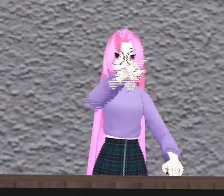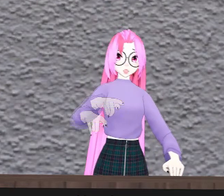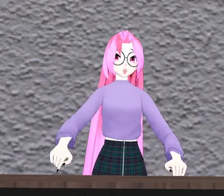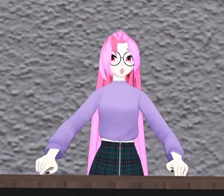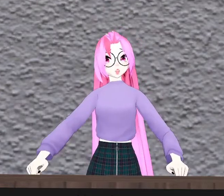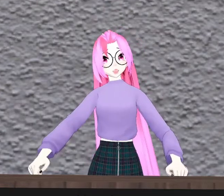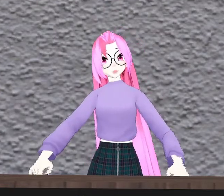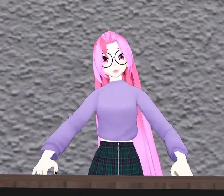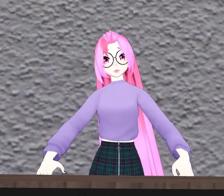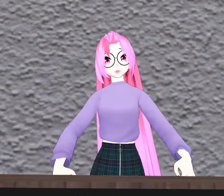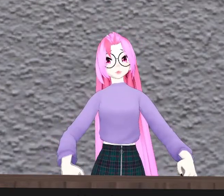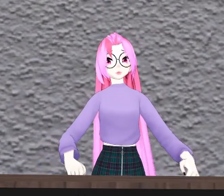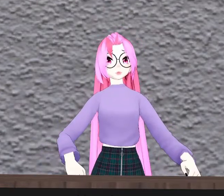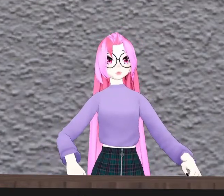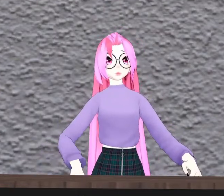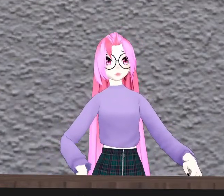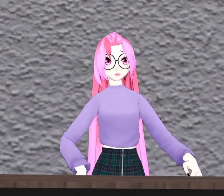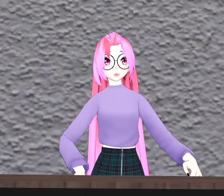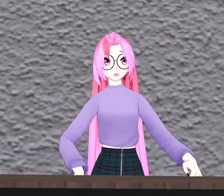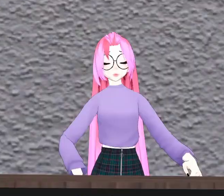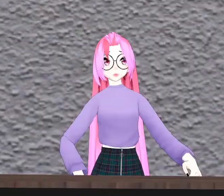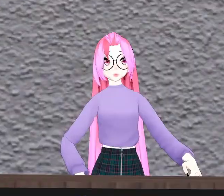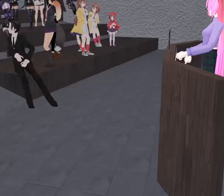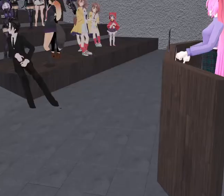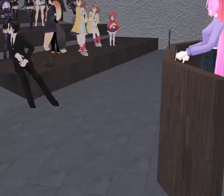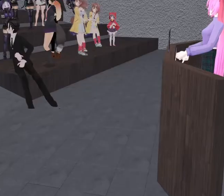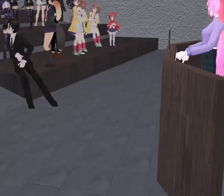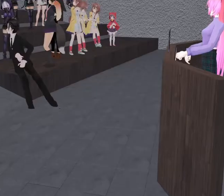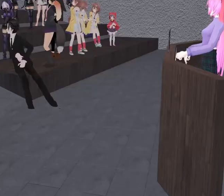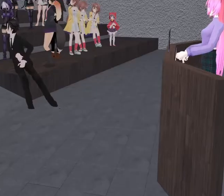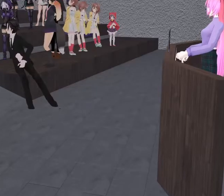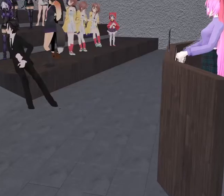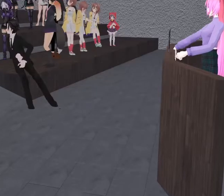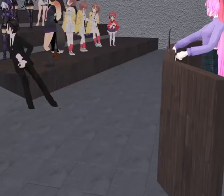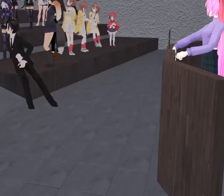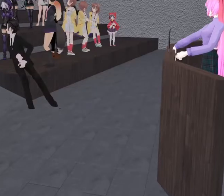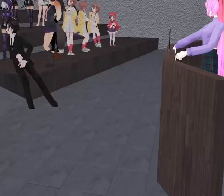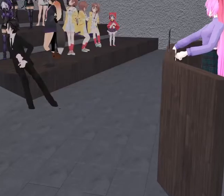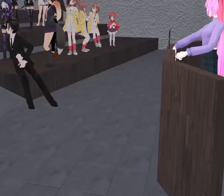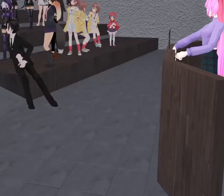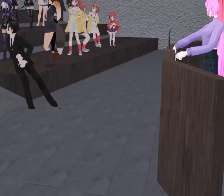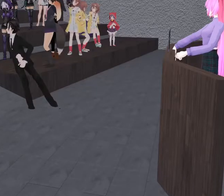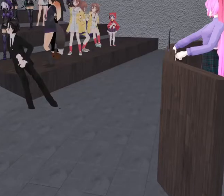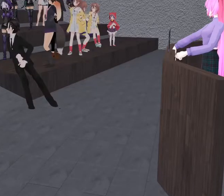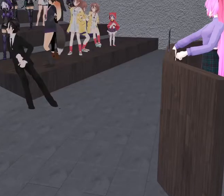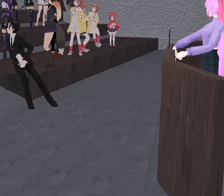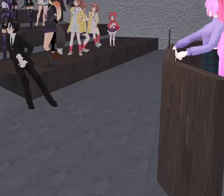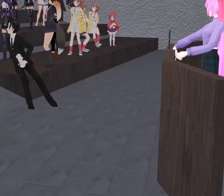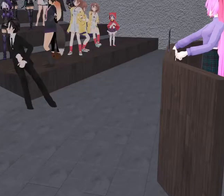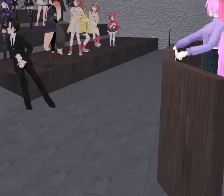them. I'm sorry. I didn't mean to. You're fine. Everybody's a robot.